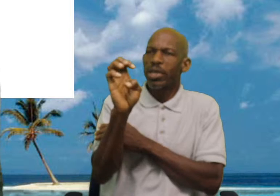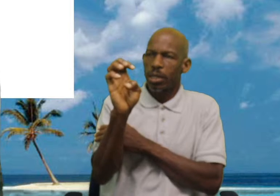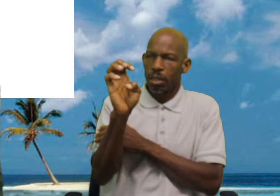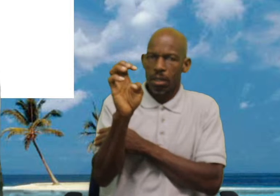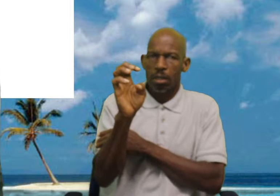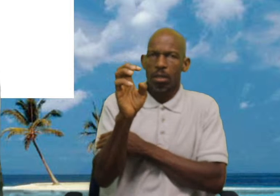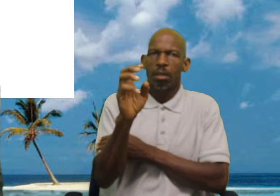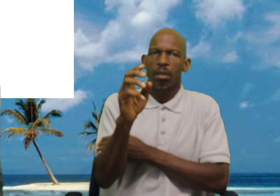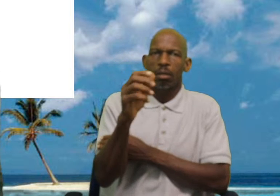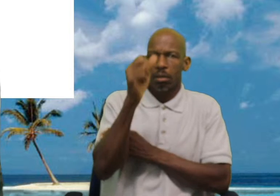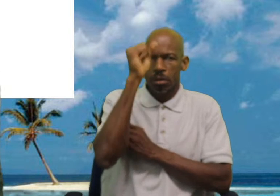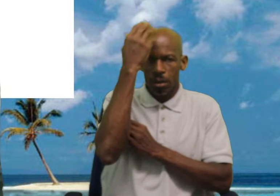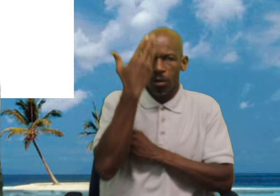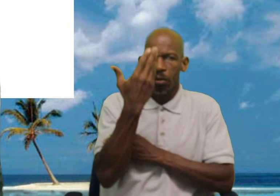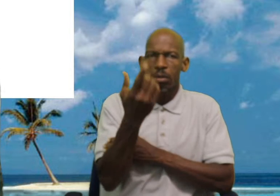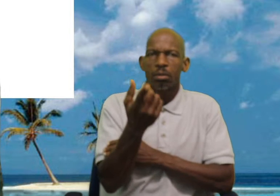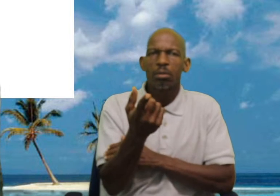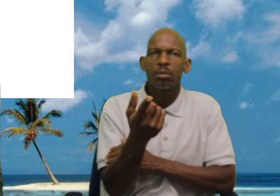Salvin?